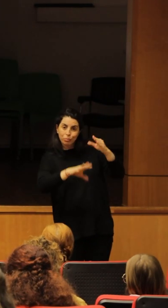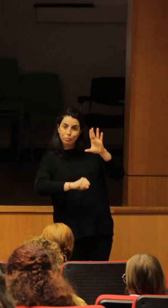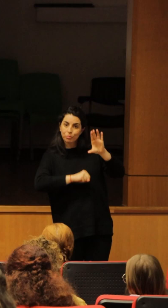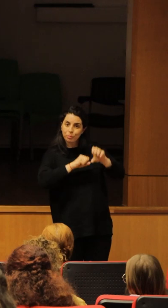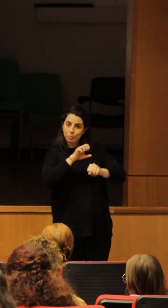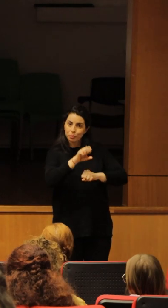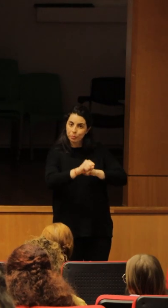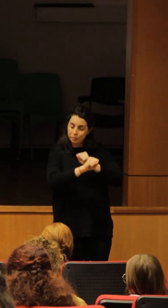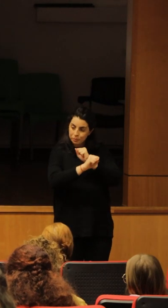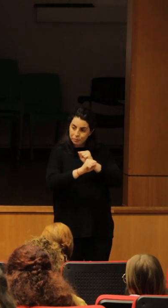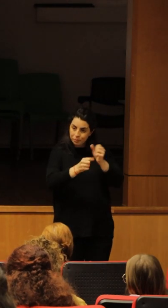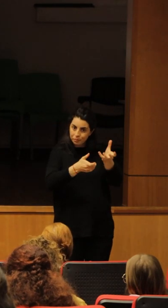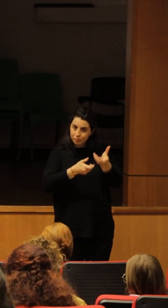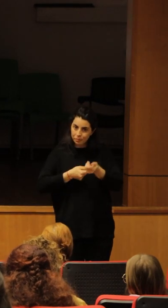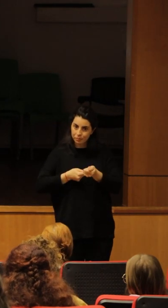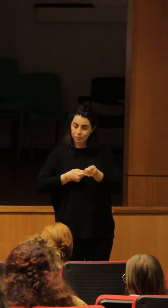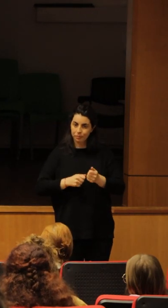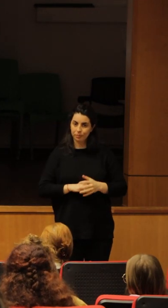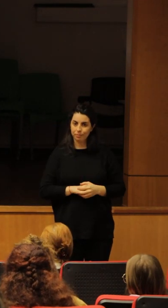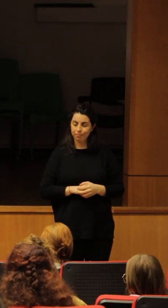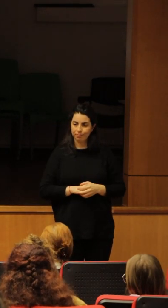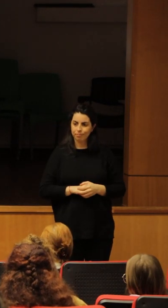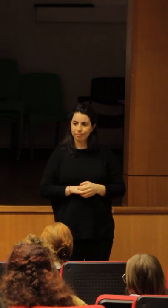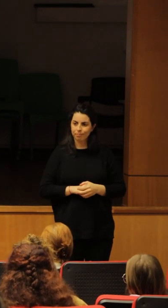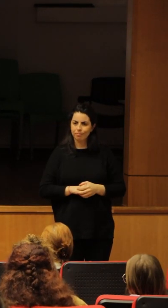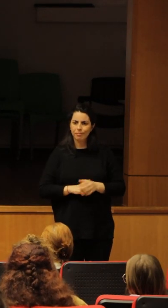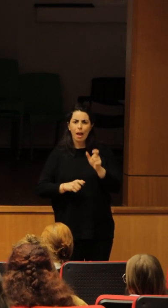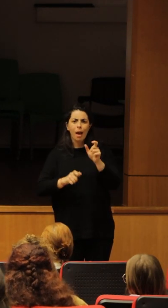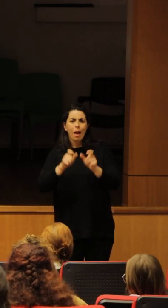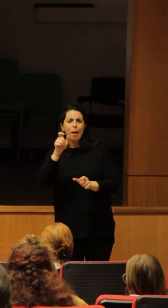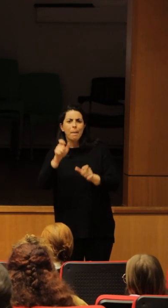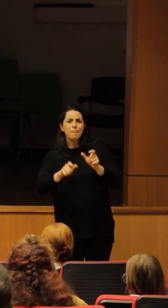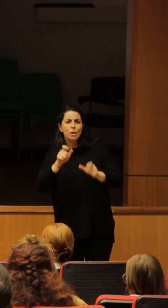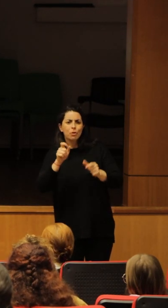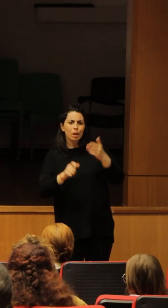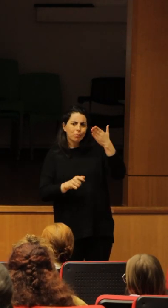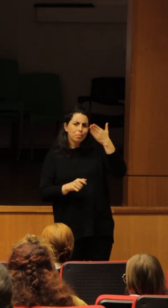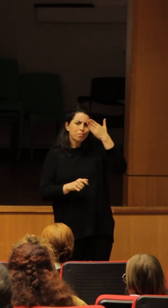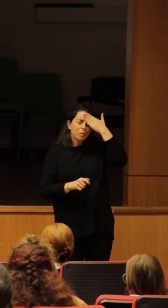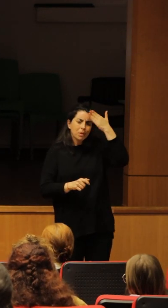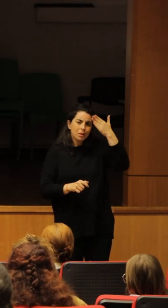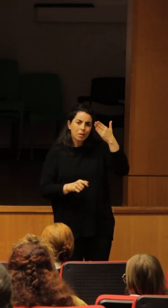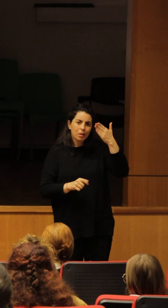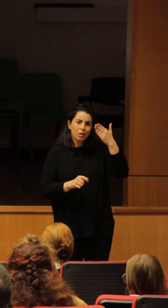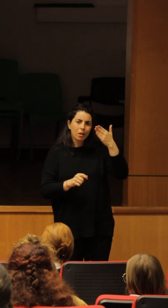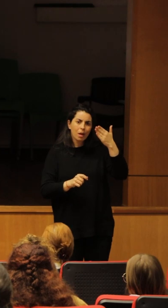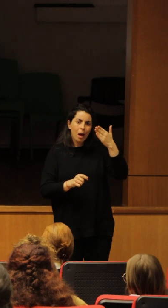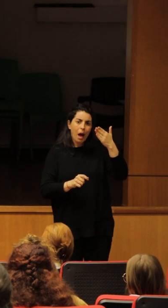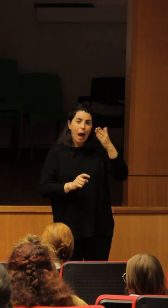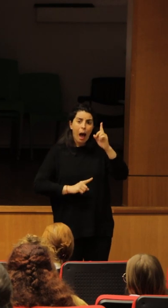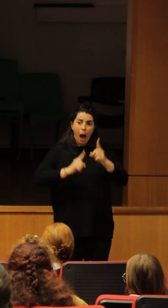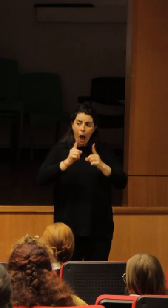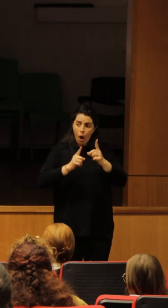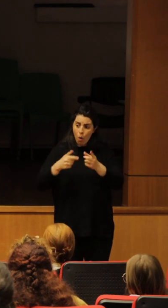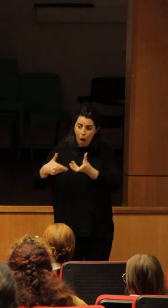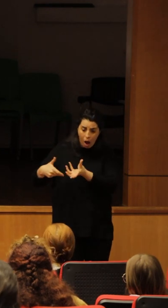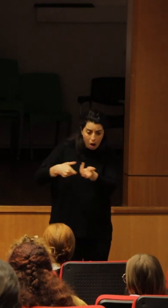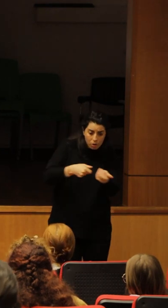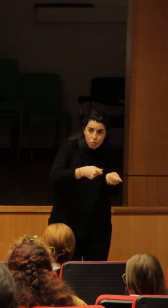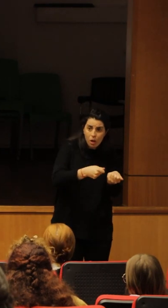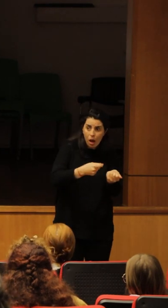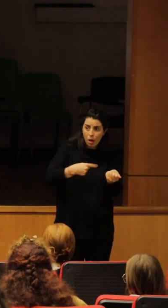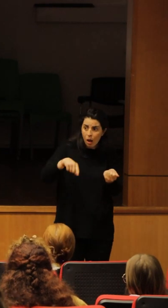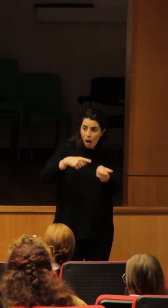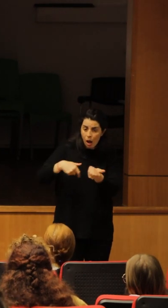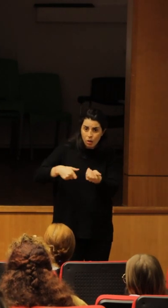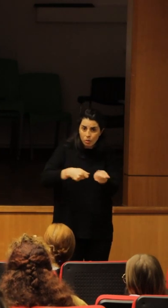from them from the other side. ¿Acaso la gente que solo se da contra la pared, alguno pasó para el otro lado para poder ayudar? And now this is a very